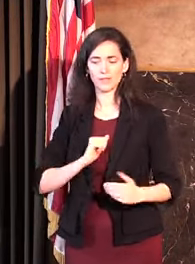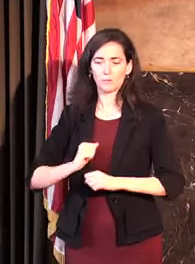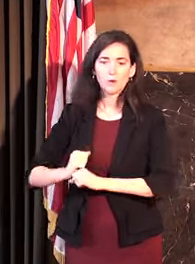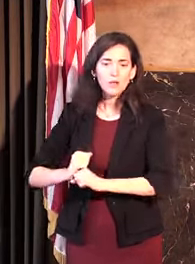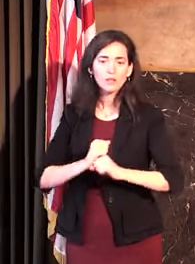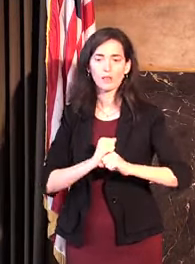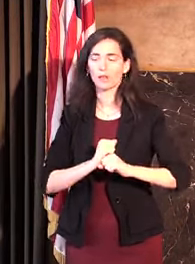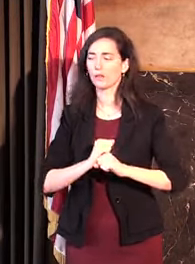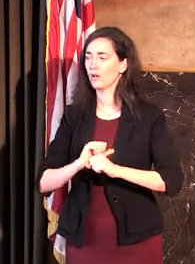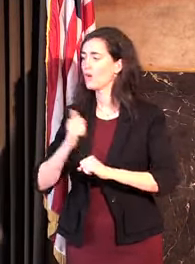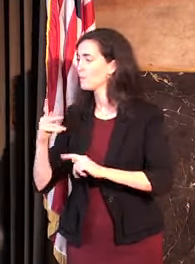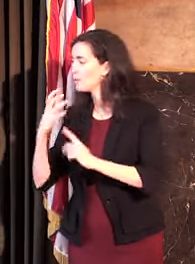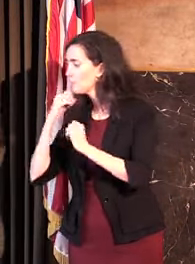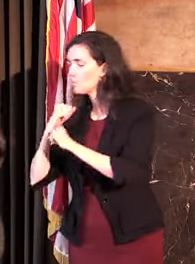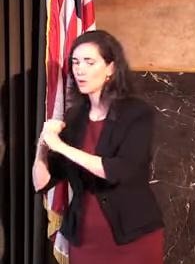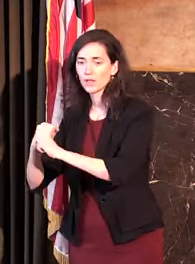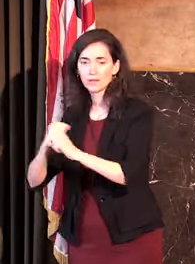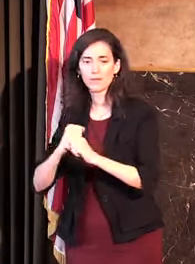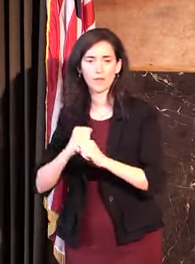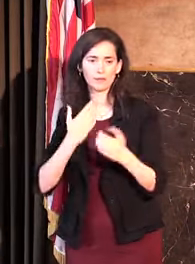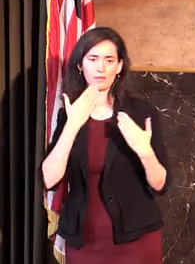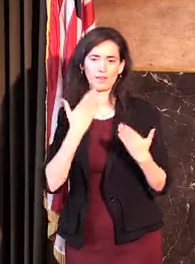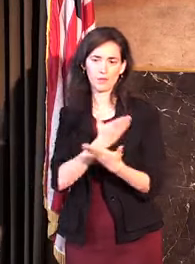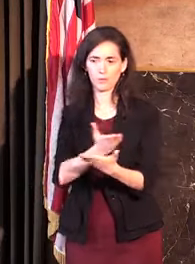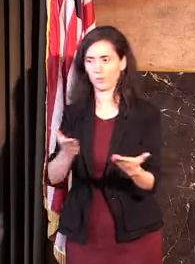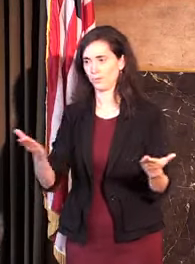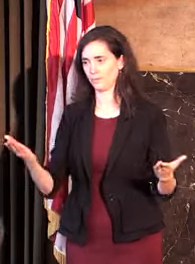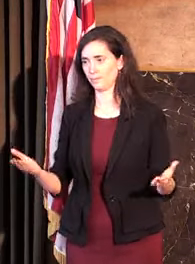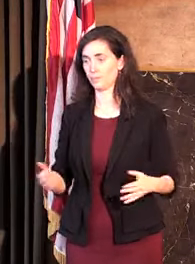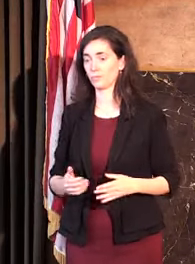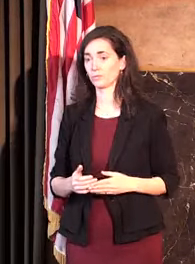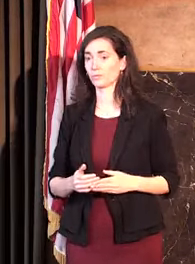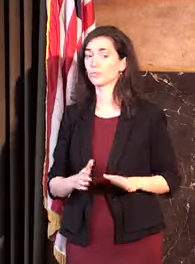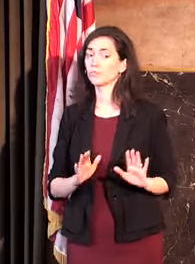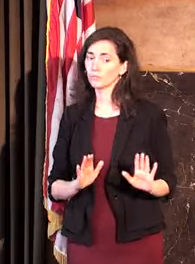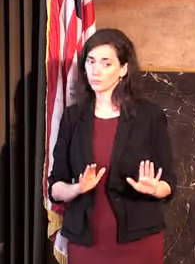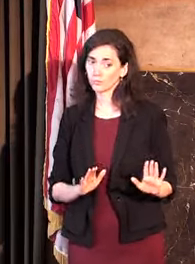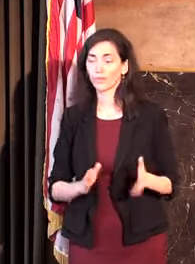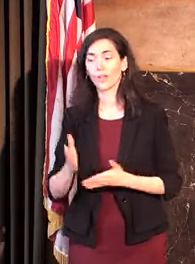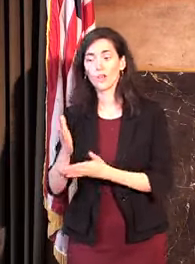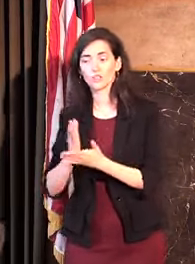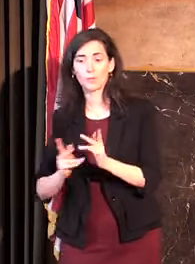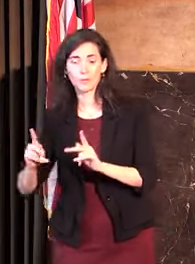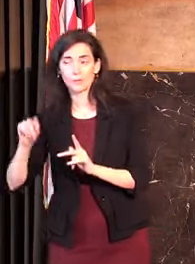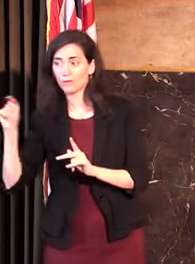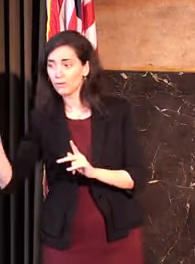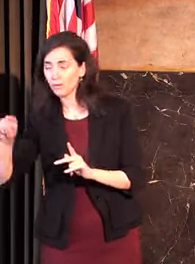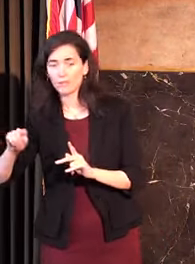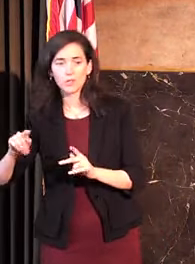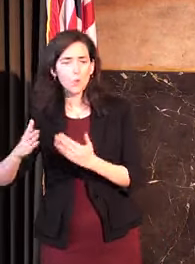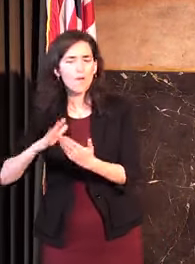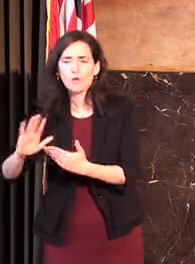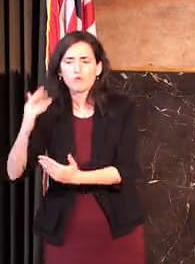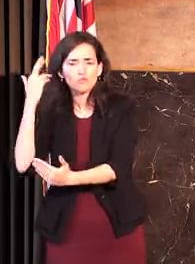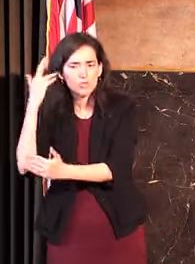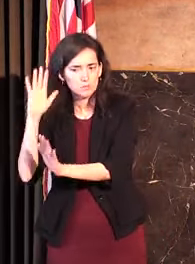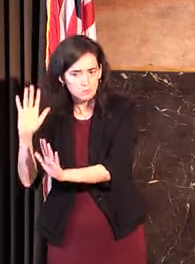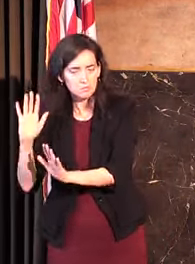to protect others. And just ask that those people who haven't yet, for whatever